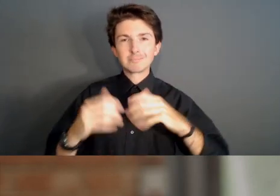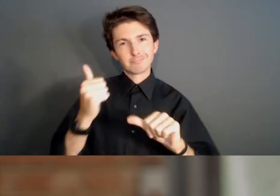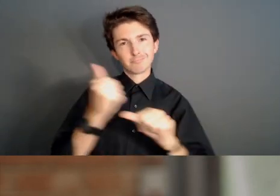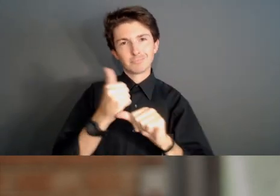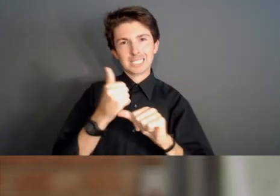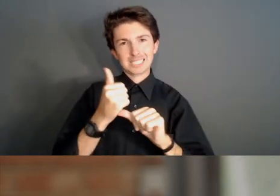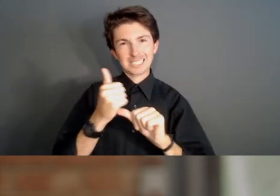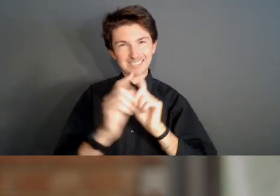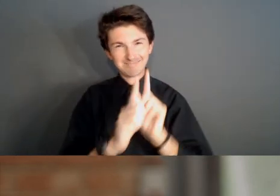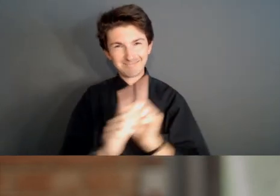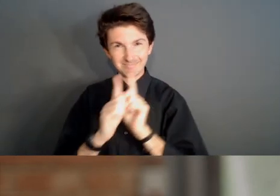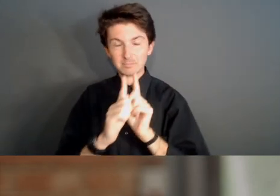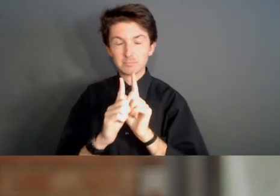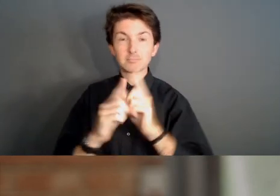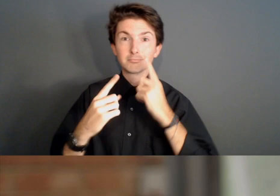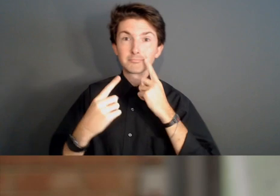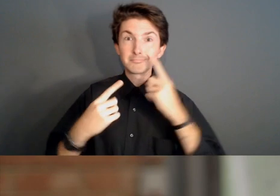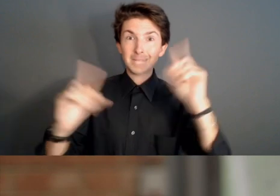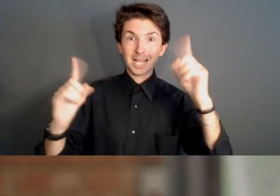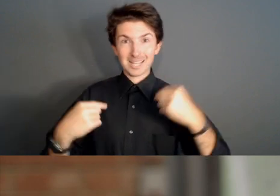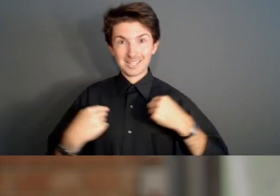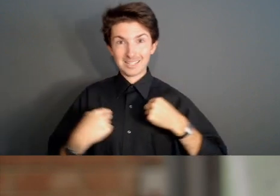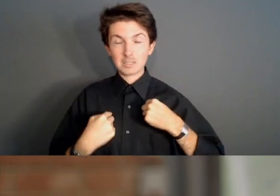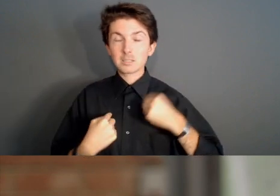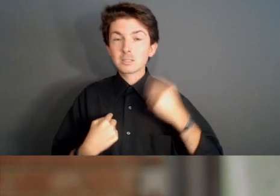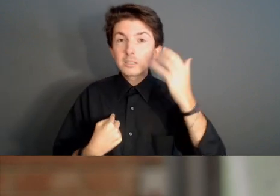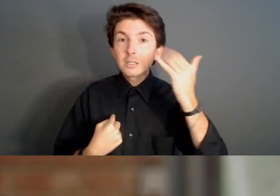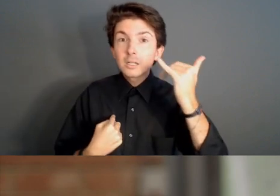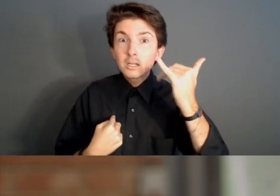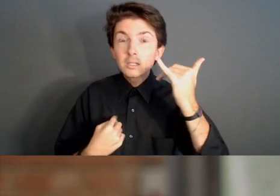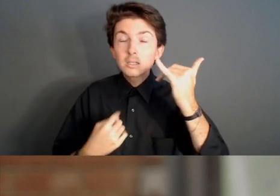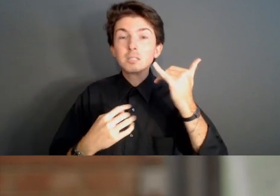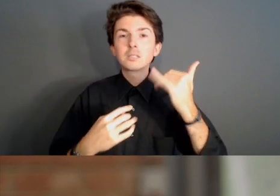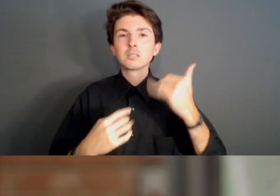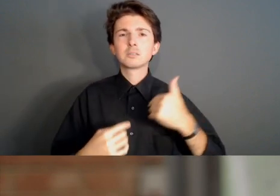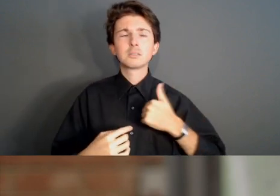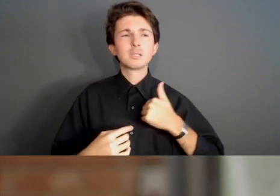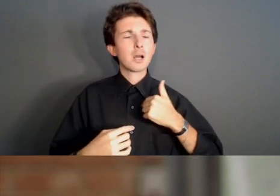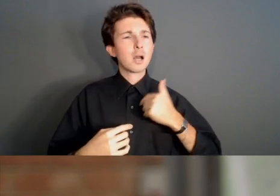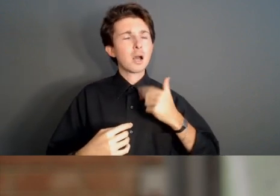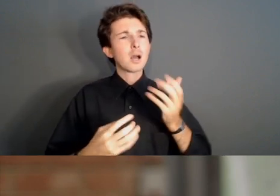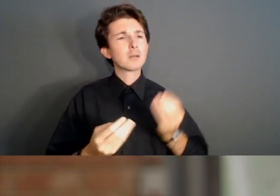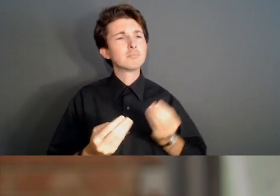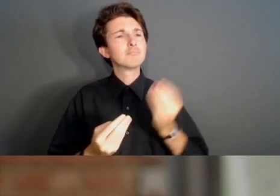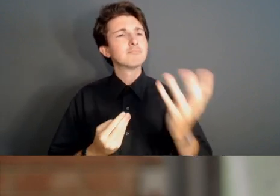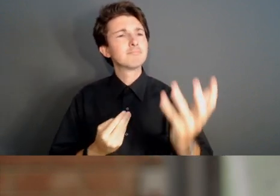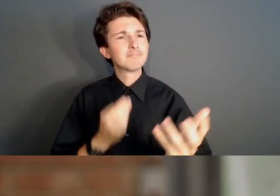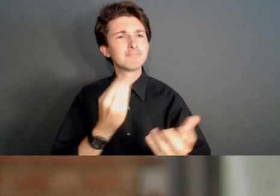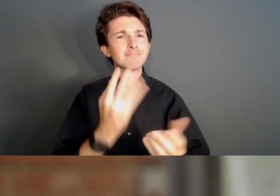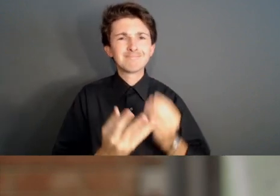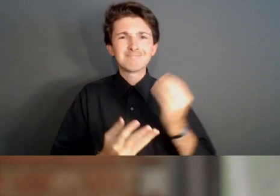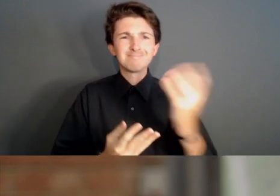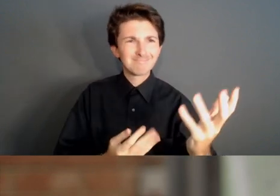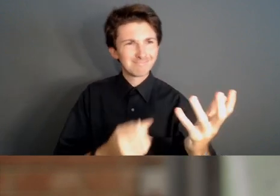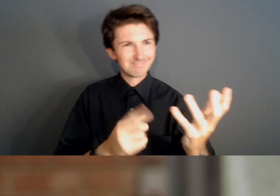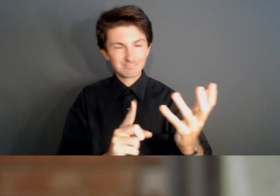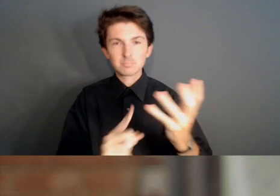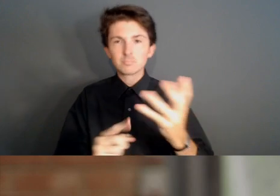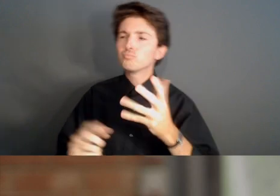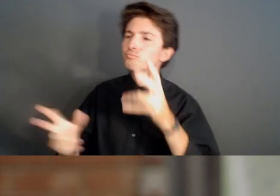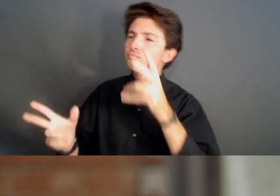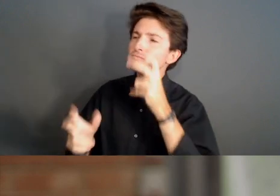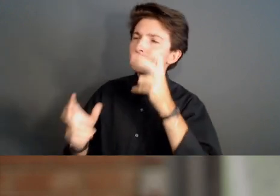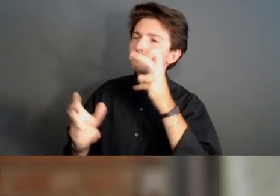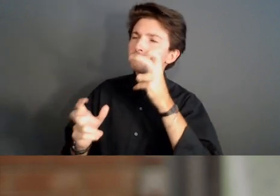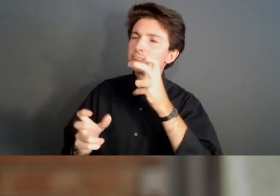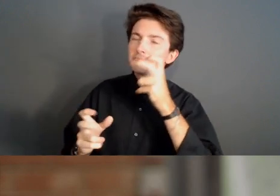apprenticeship was successful because my contributions were taken